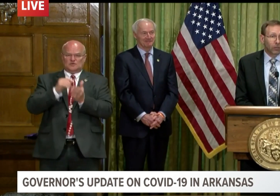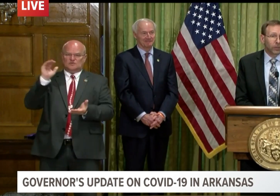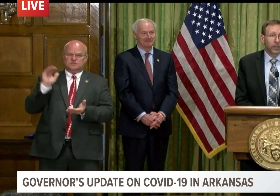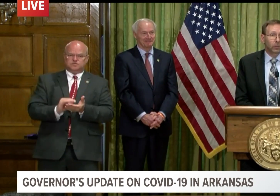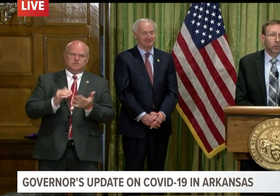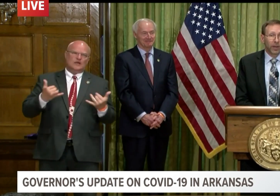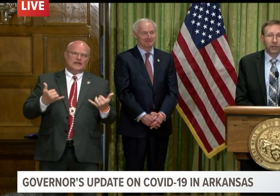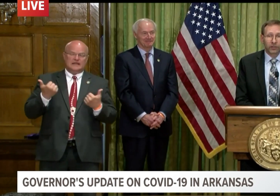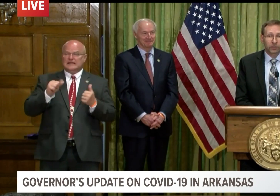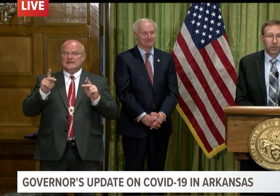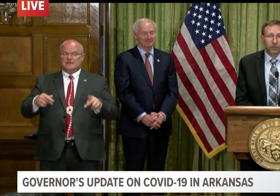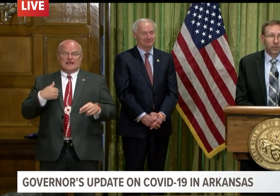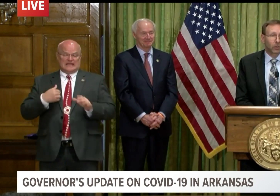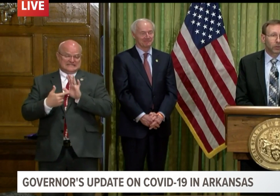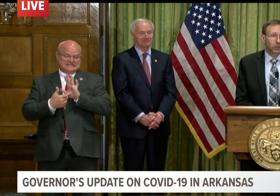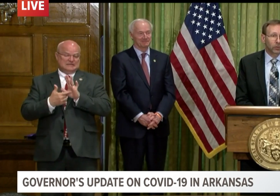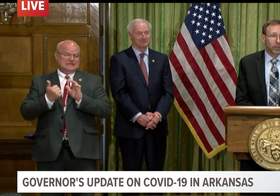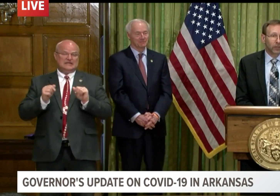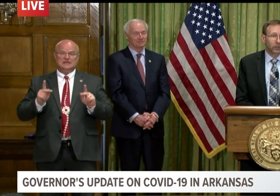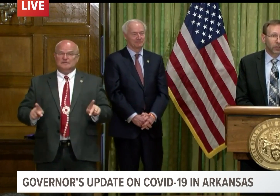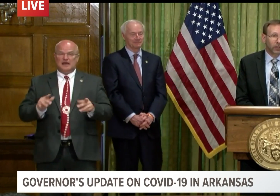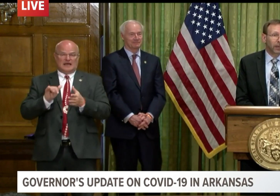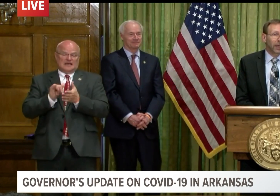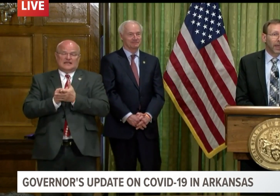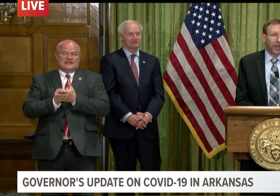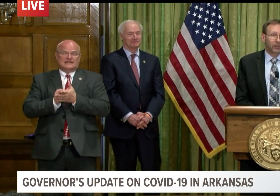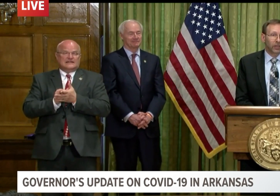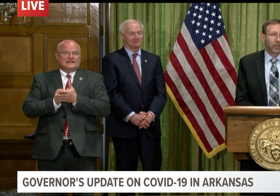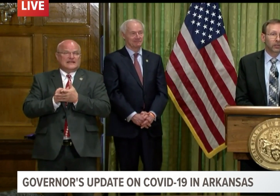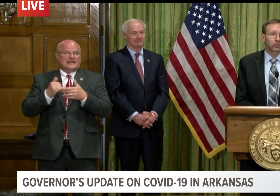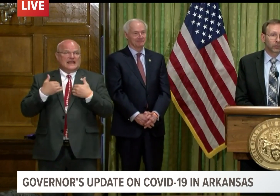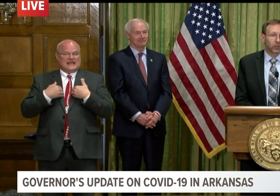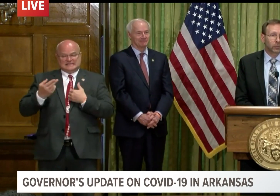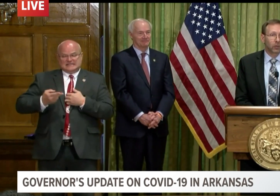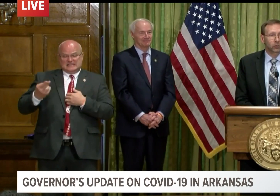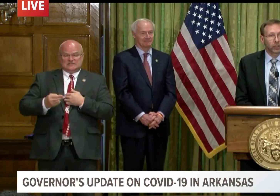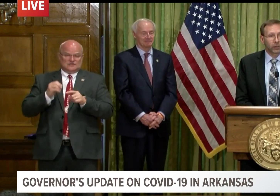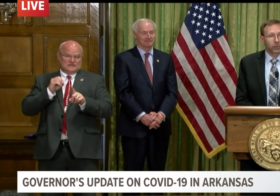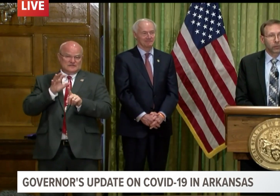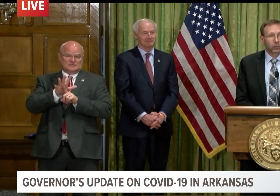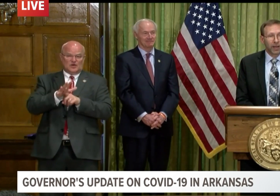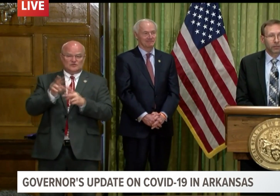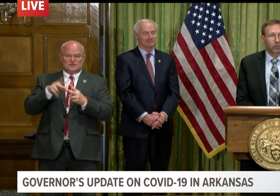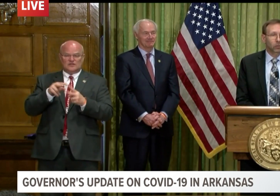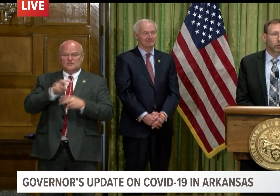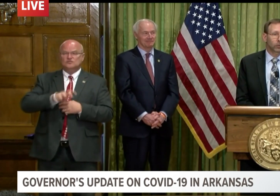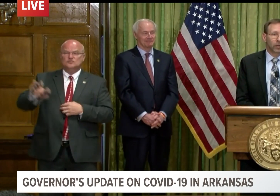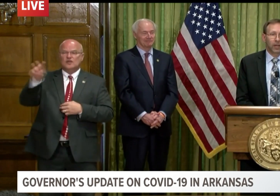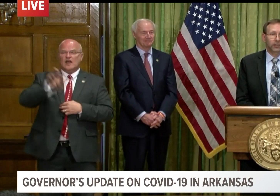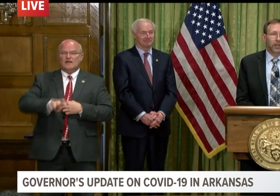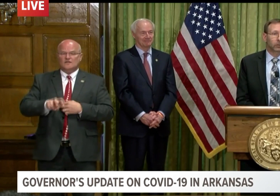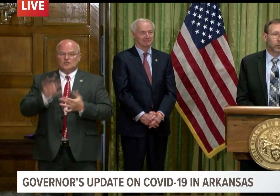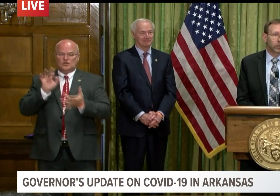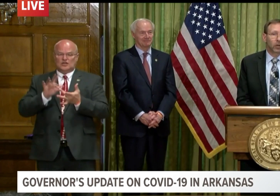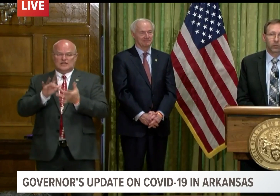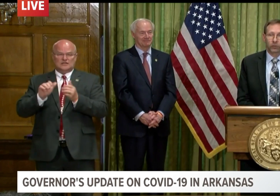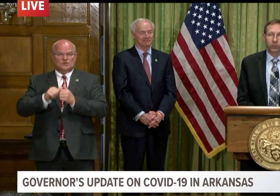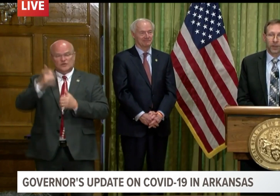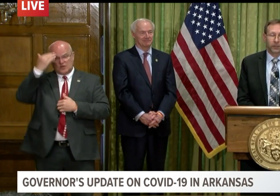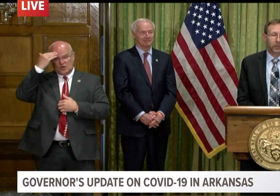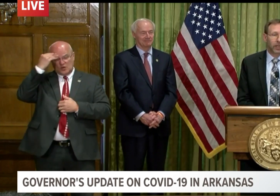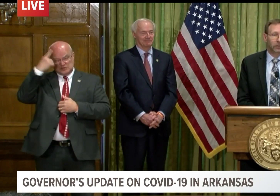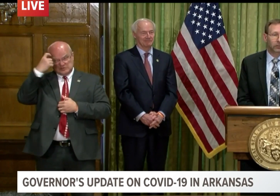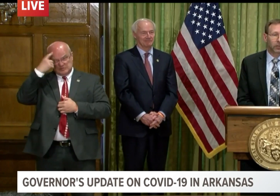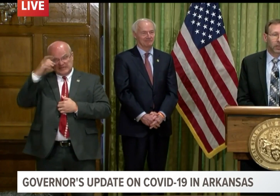right now. Anyone who has symptoms, anyone who has a history of exposure either through travel or through contact with a known